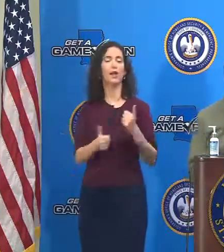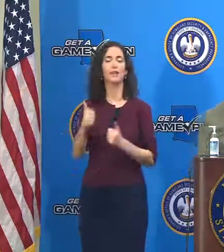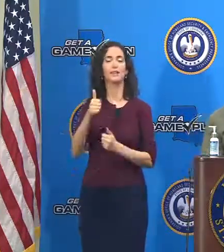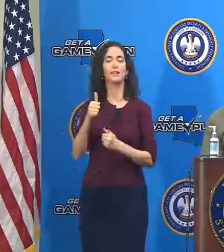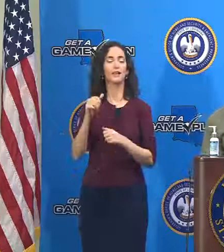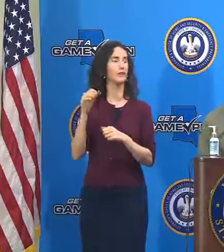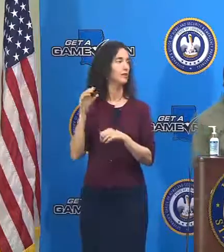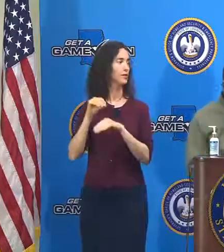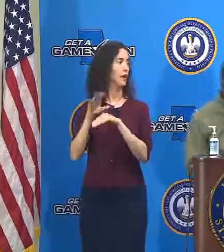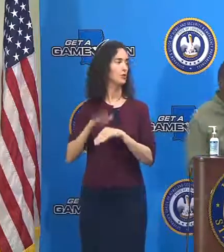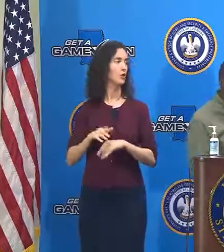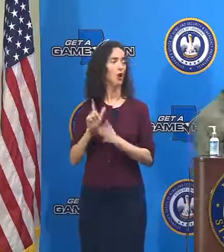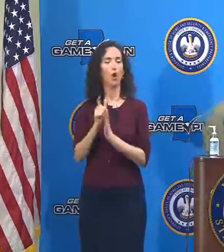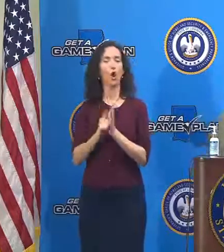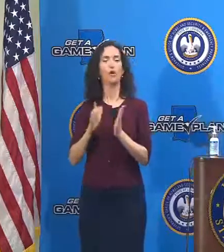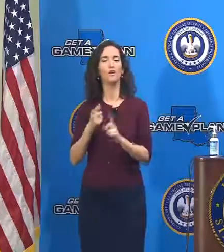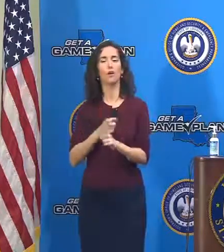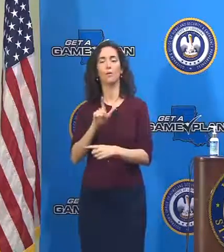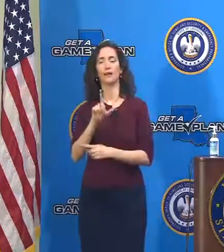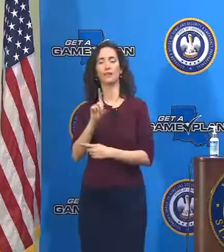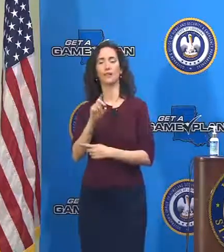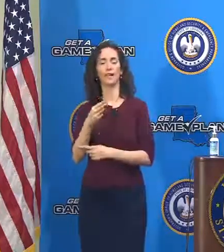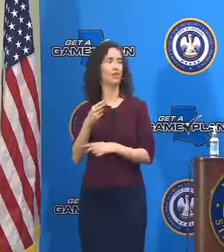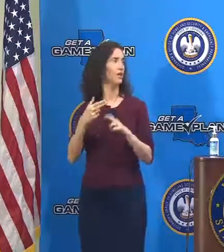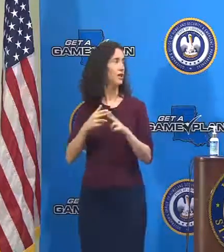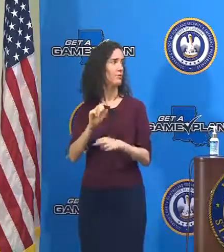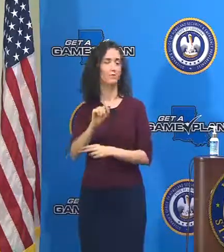LDH, Stephen Russo.